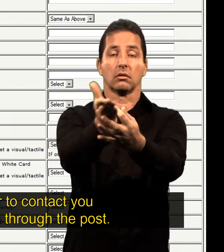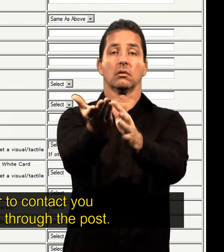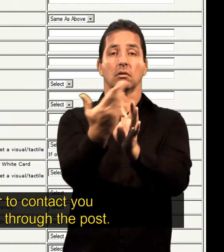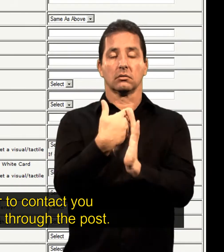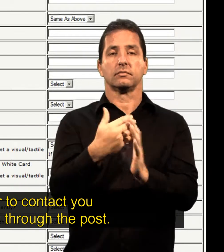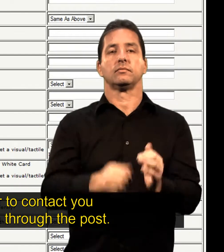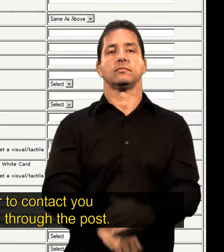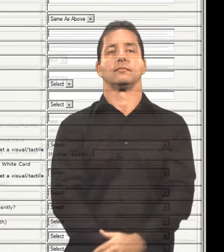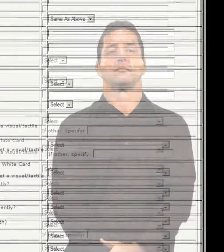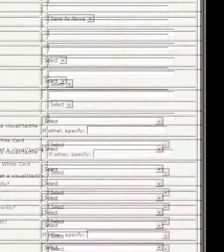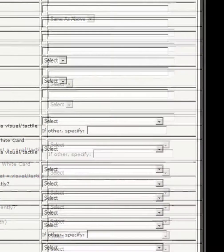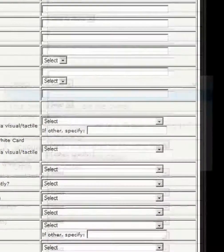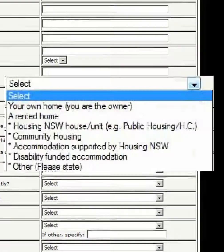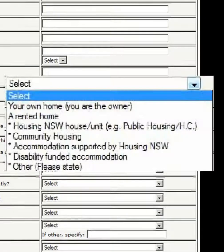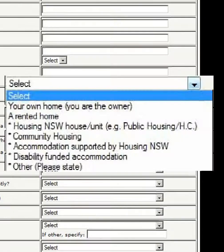post.